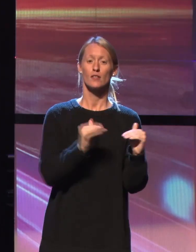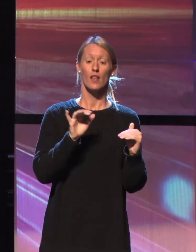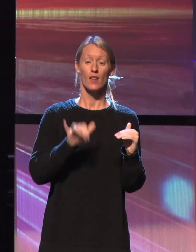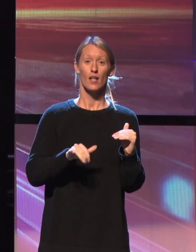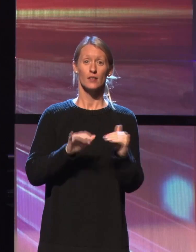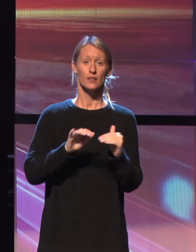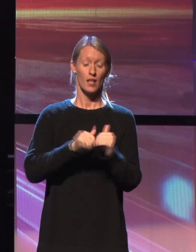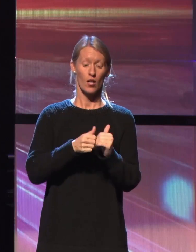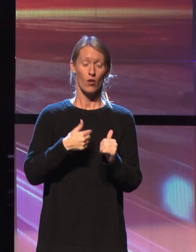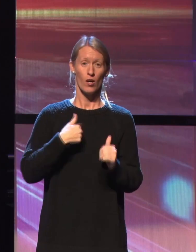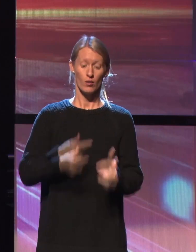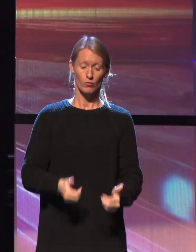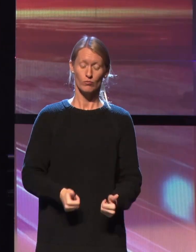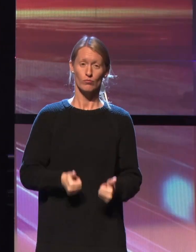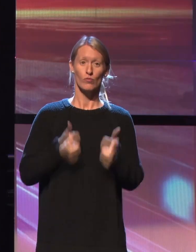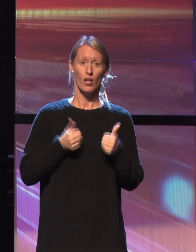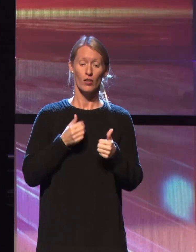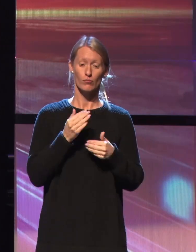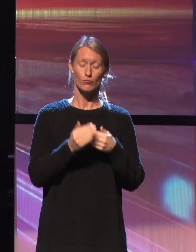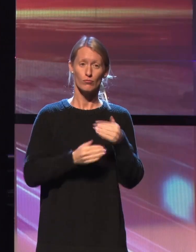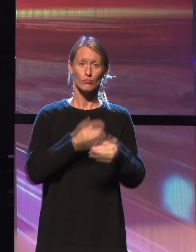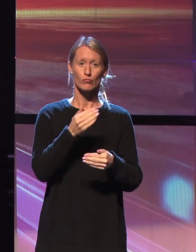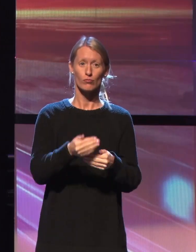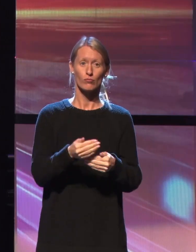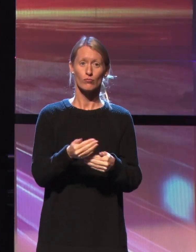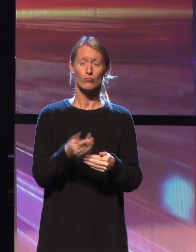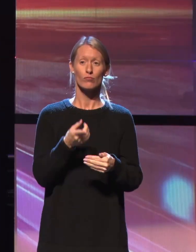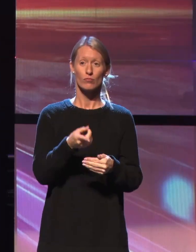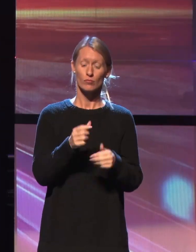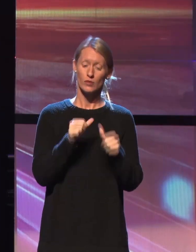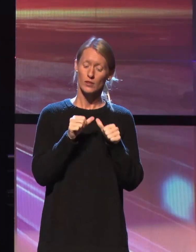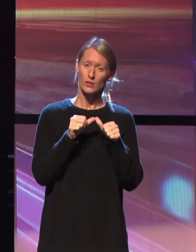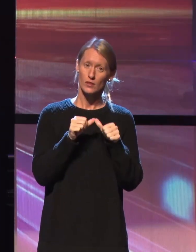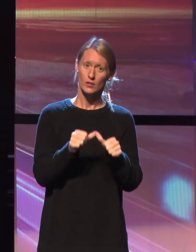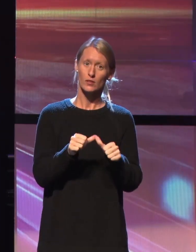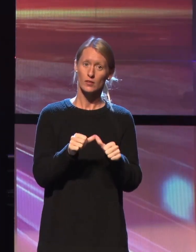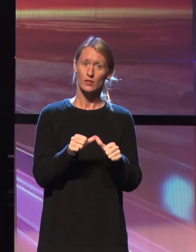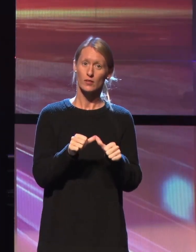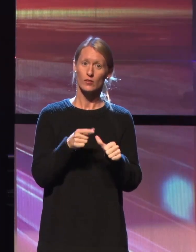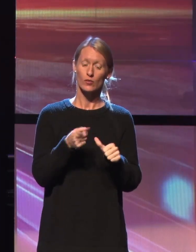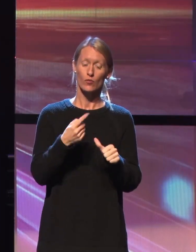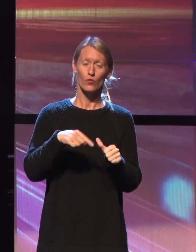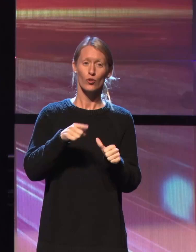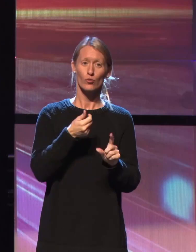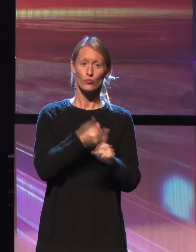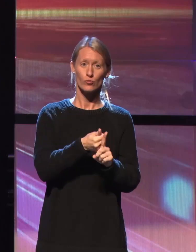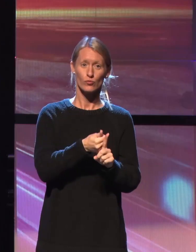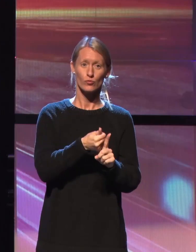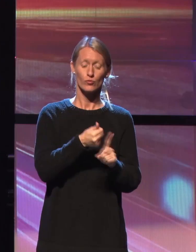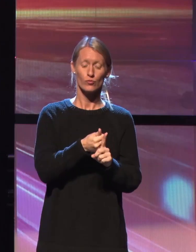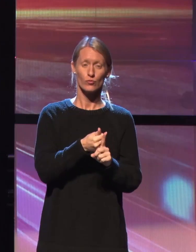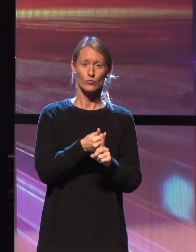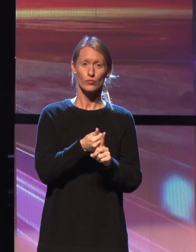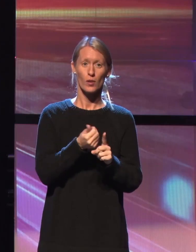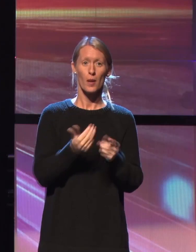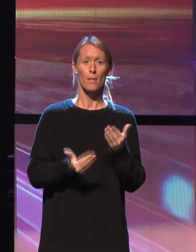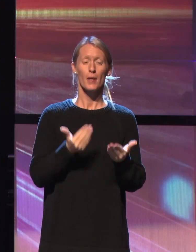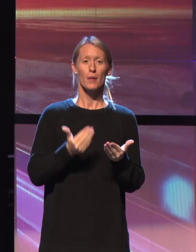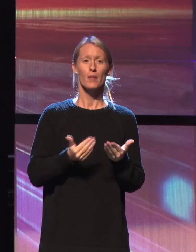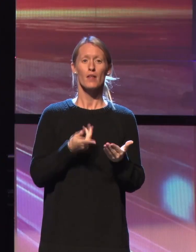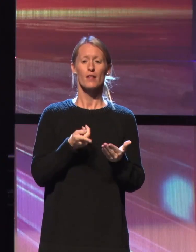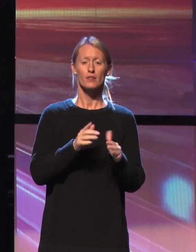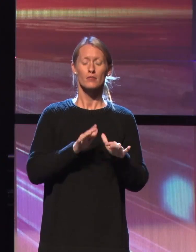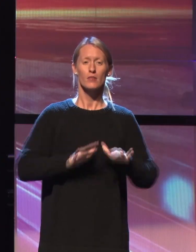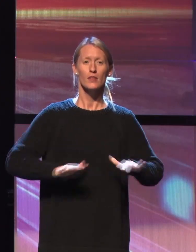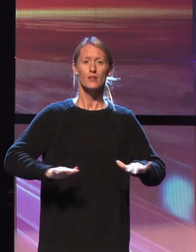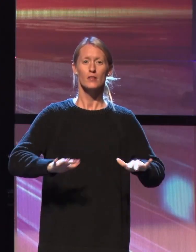you too, because maybe you have been, it has been withheld from you. And maybe there is this space that I need that